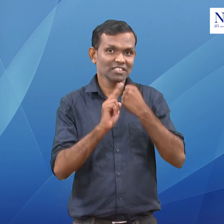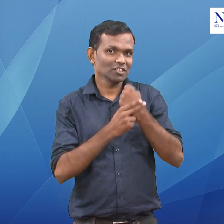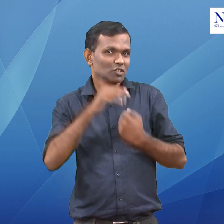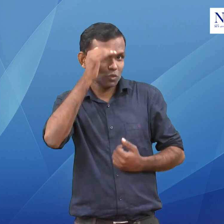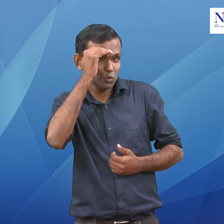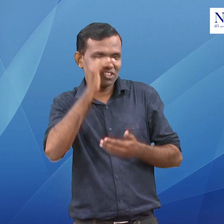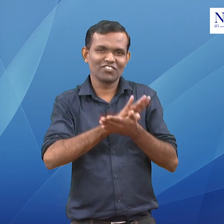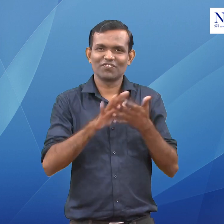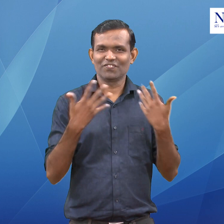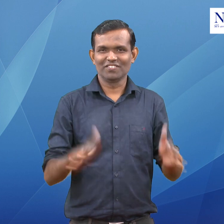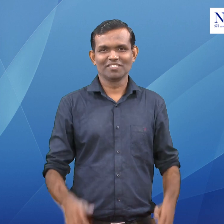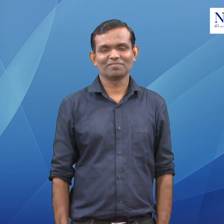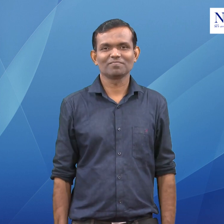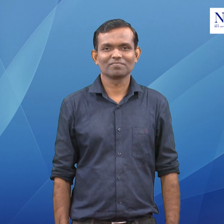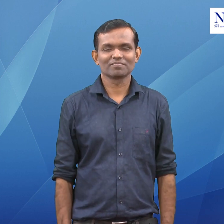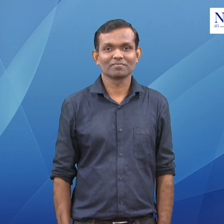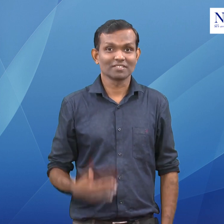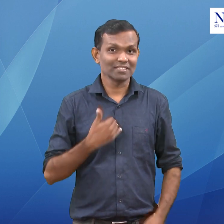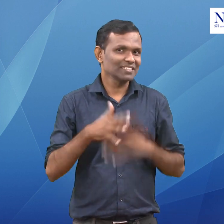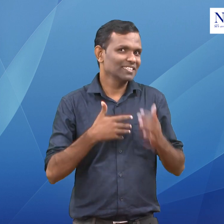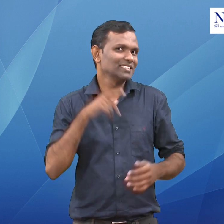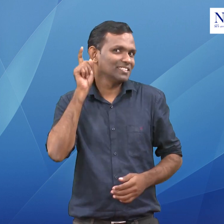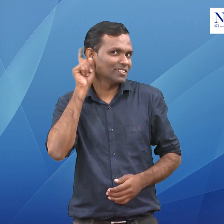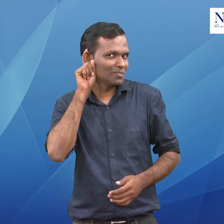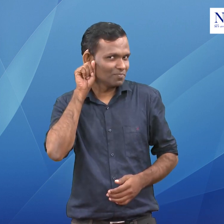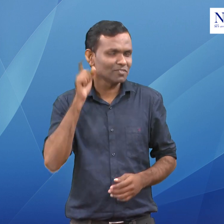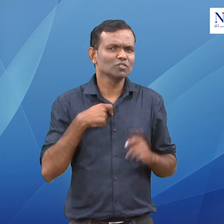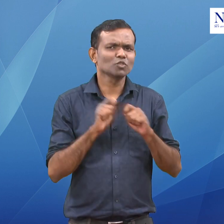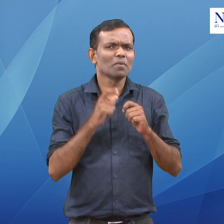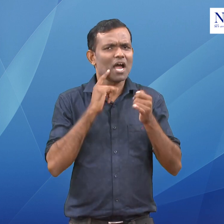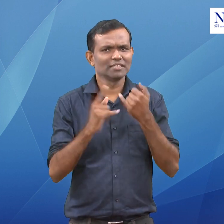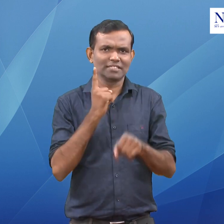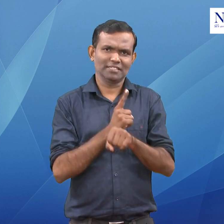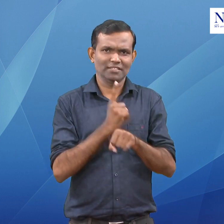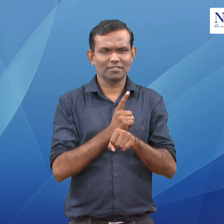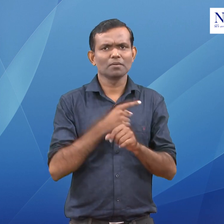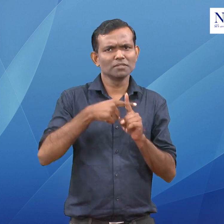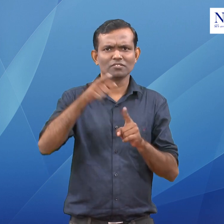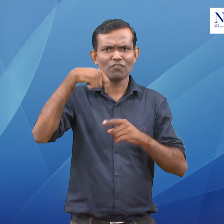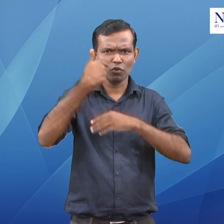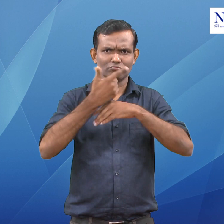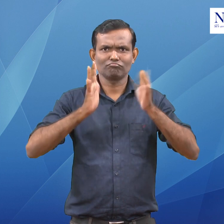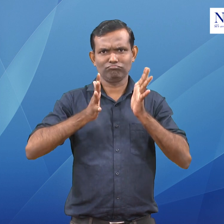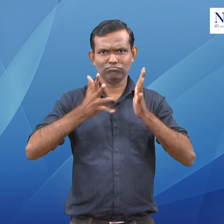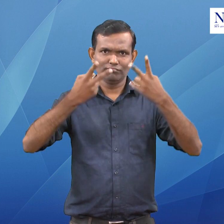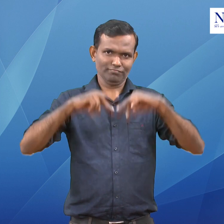With this news, we come to the end of the NISH News Weekly broadcast. I am Sandeep Krishnan, ISL faculty at NISH, signing the news for